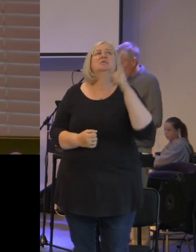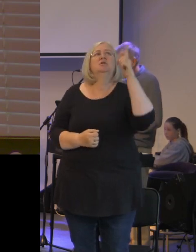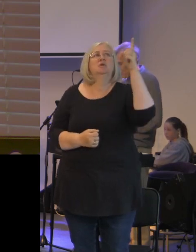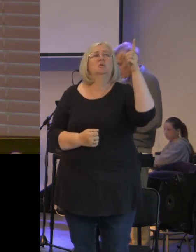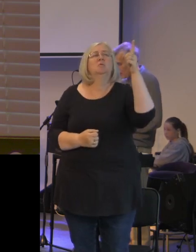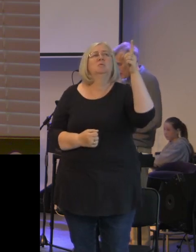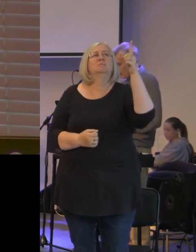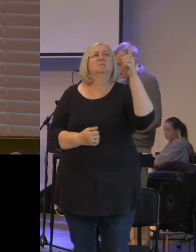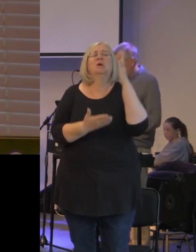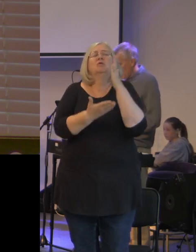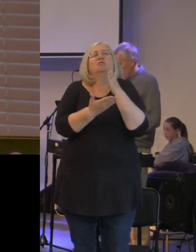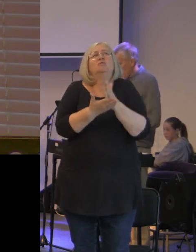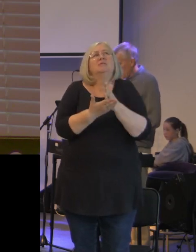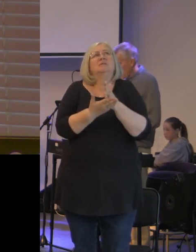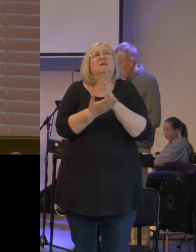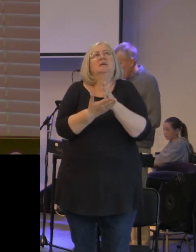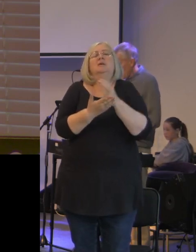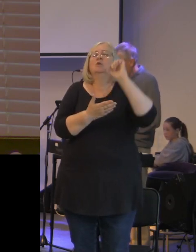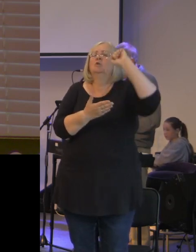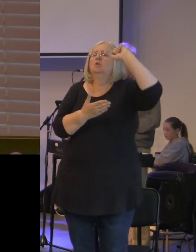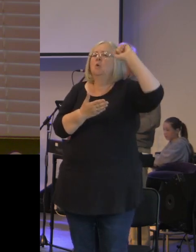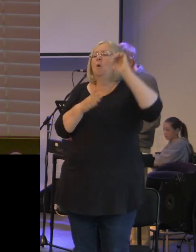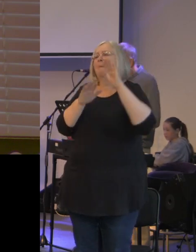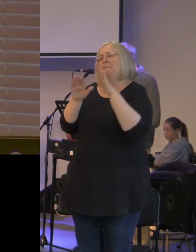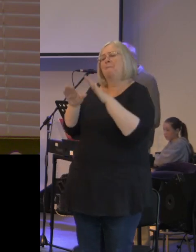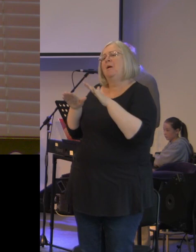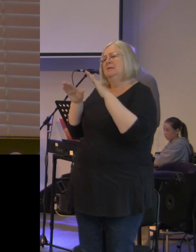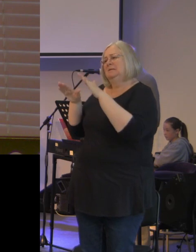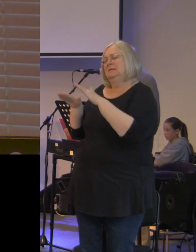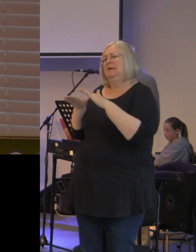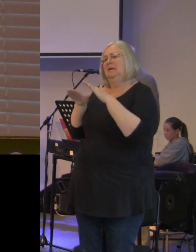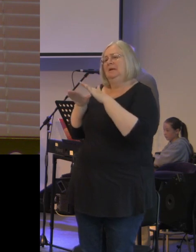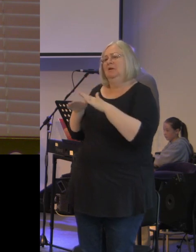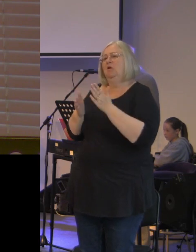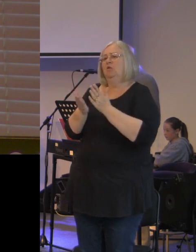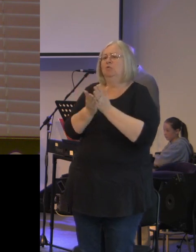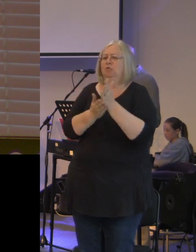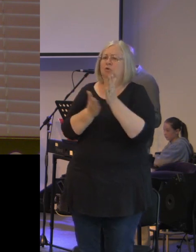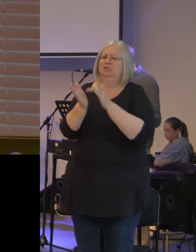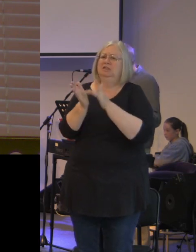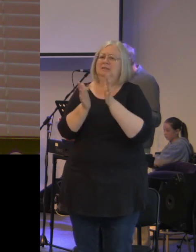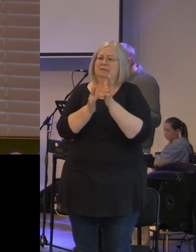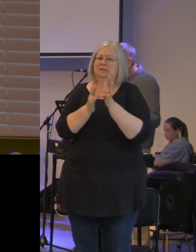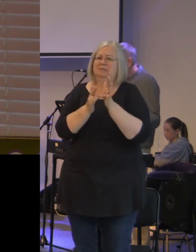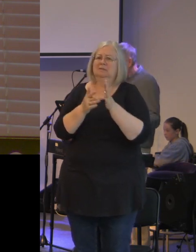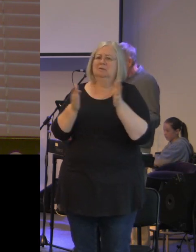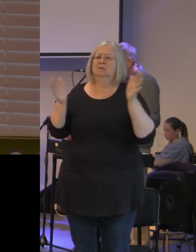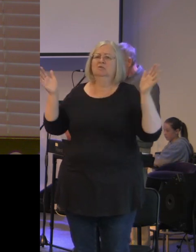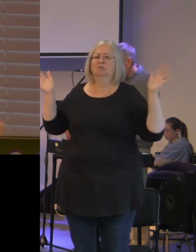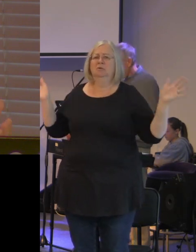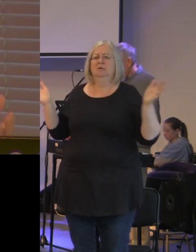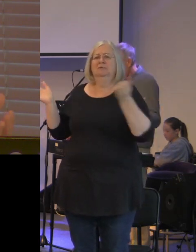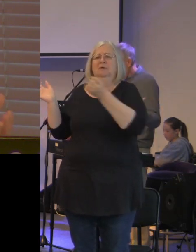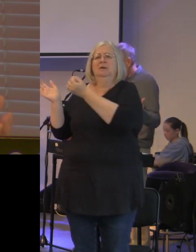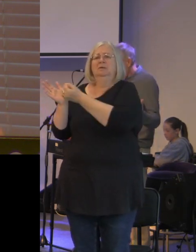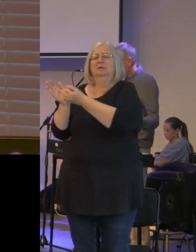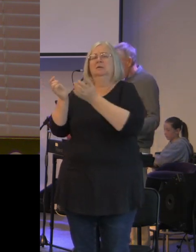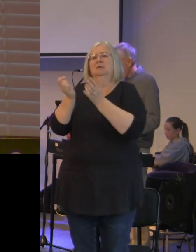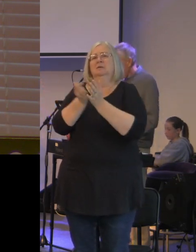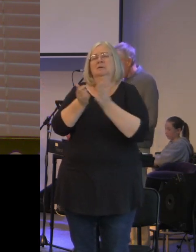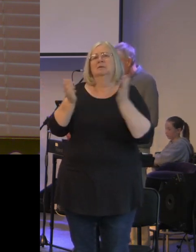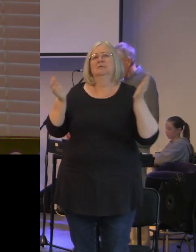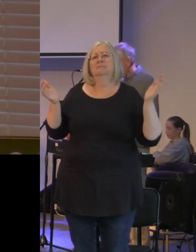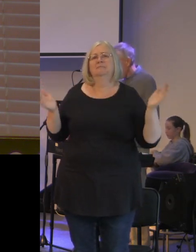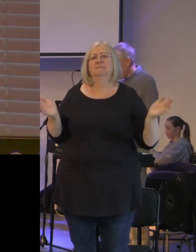that you've shown to us through Jesus on the cross. And we come in and through him. We come offer